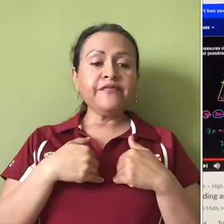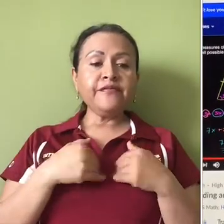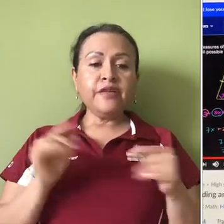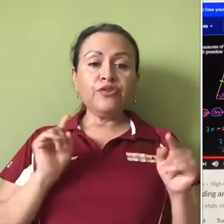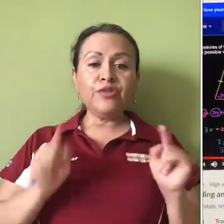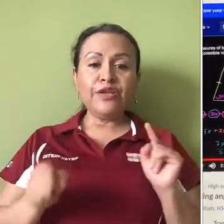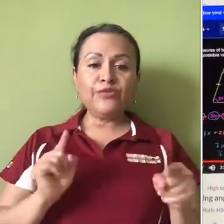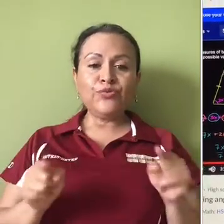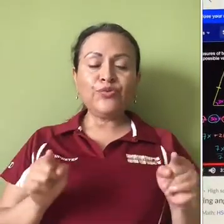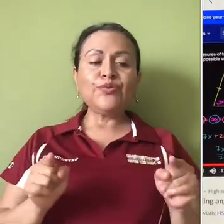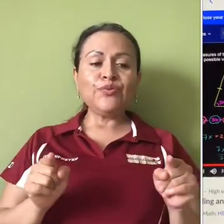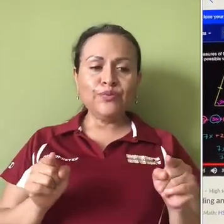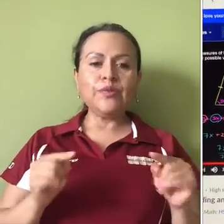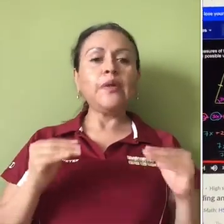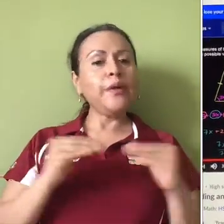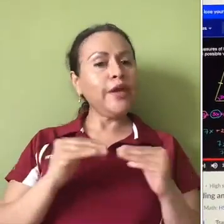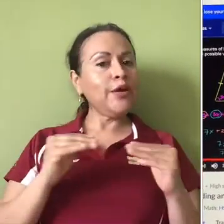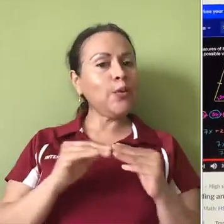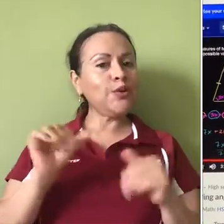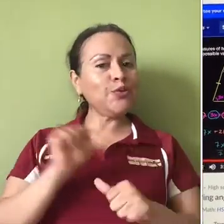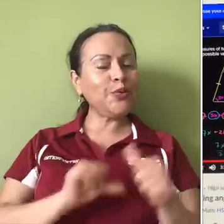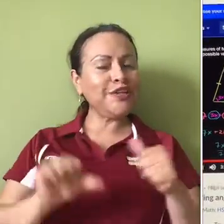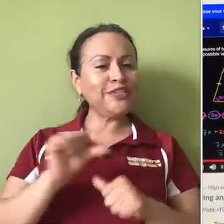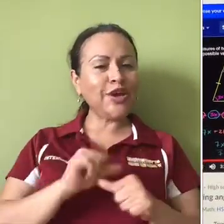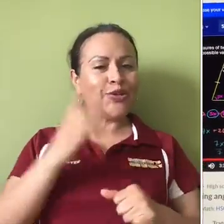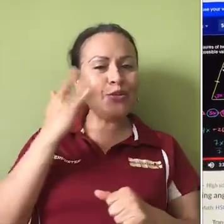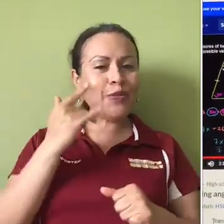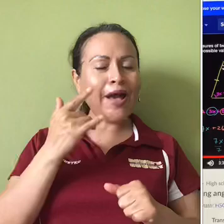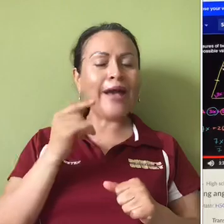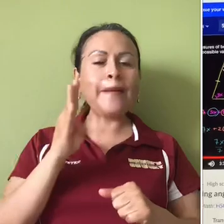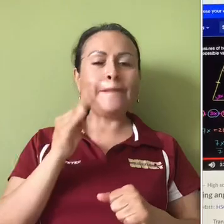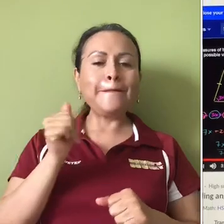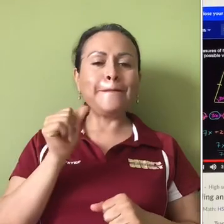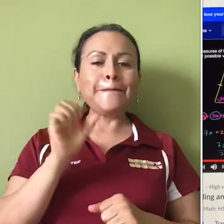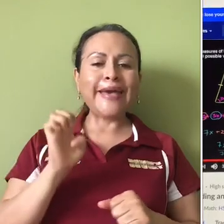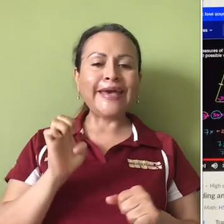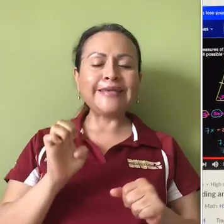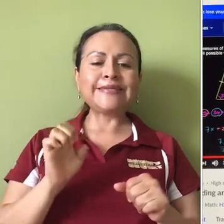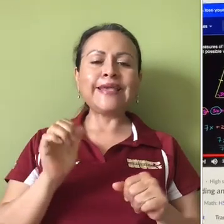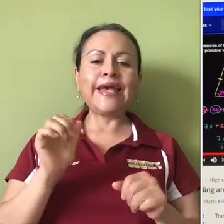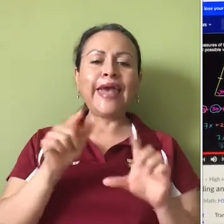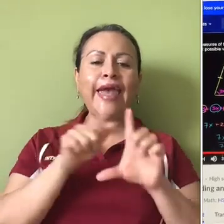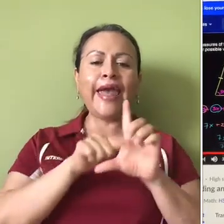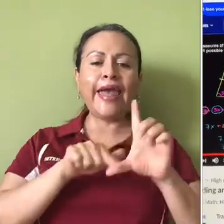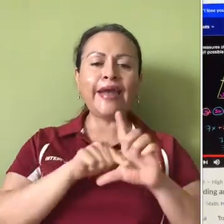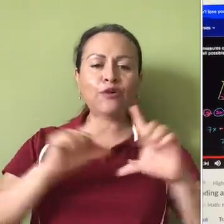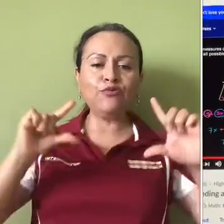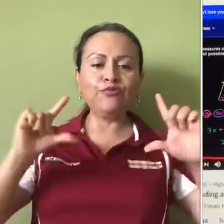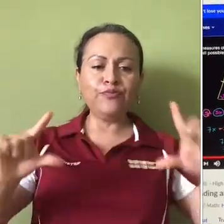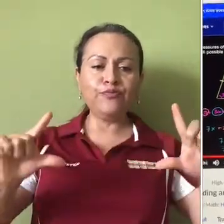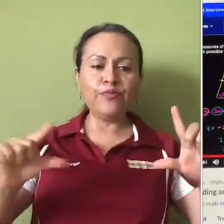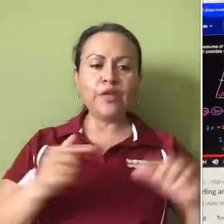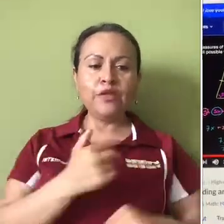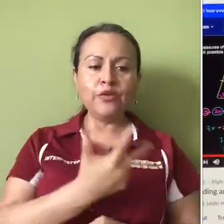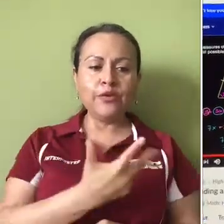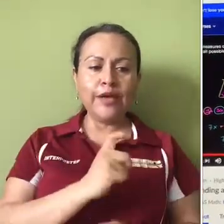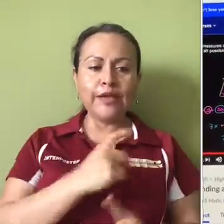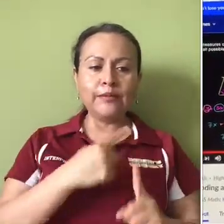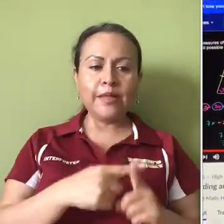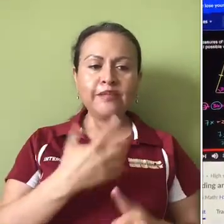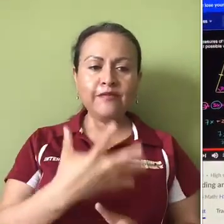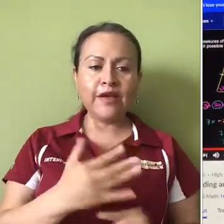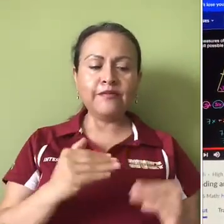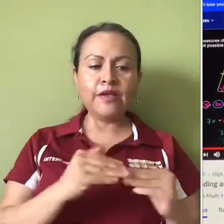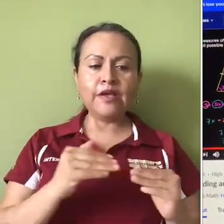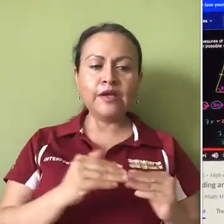two characters are going to be equal to each other because they're both the base angles. So you have 3x plus 5 is equal to